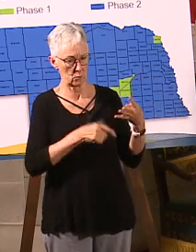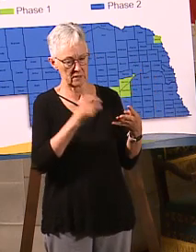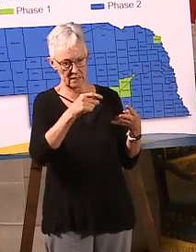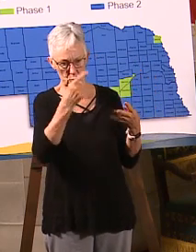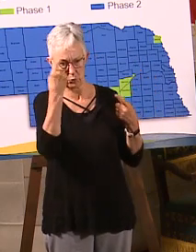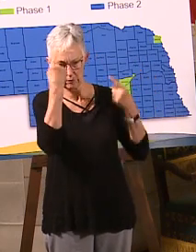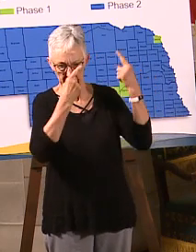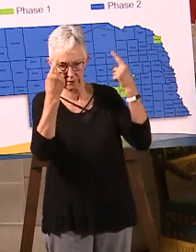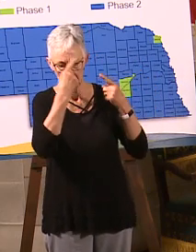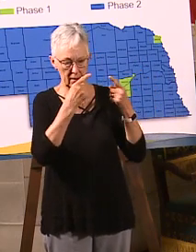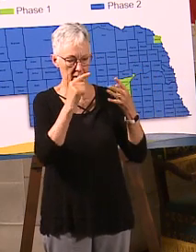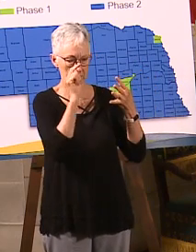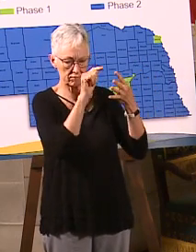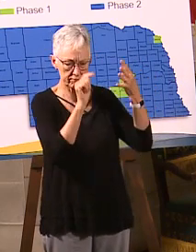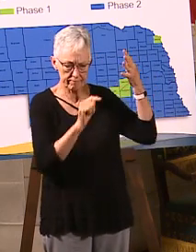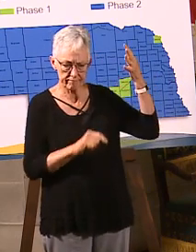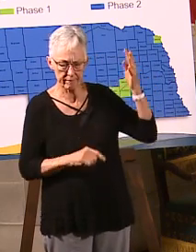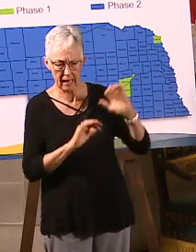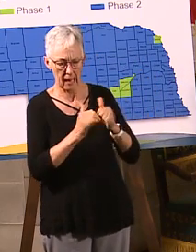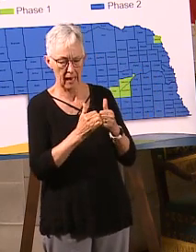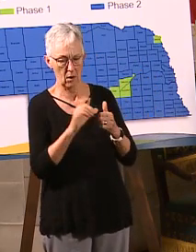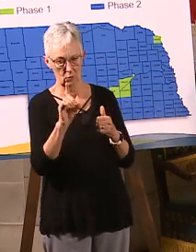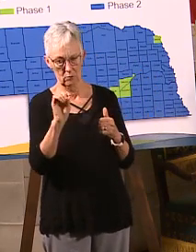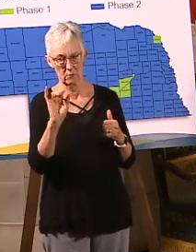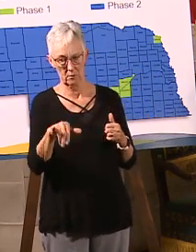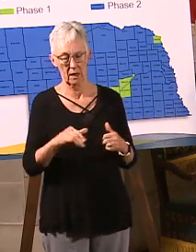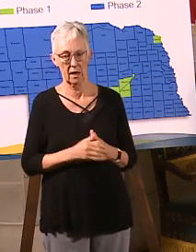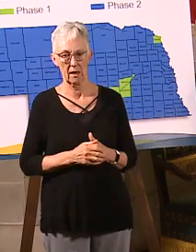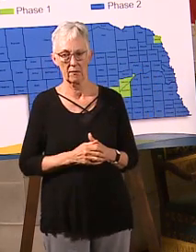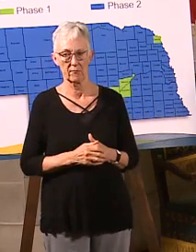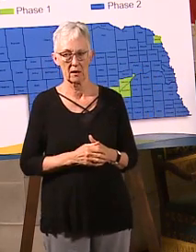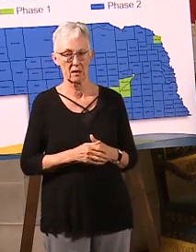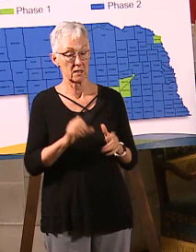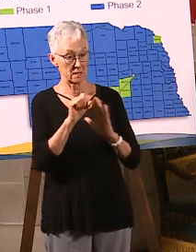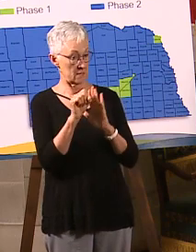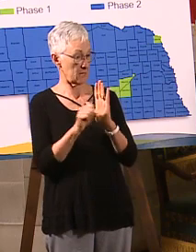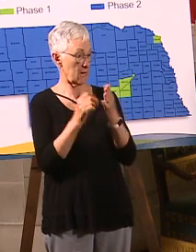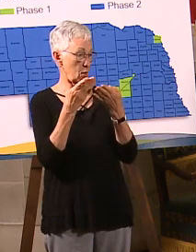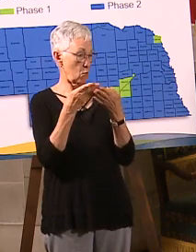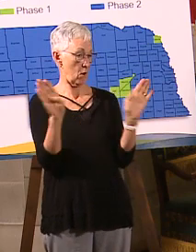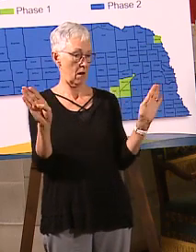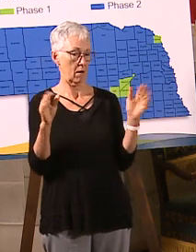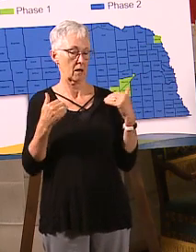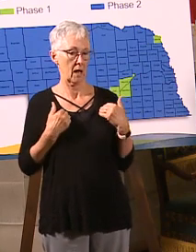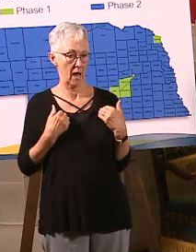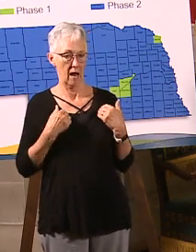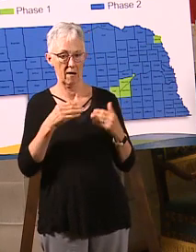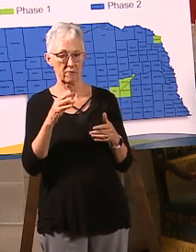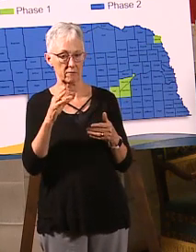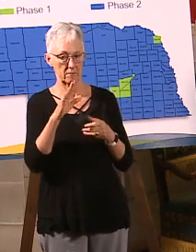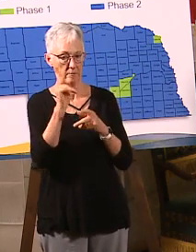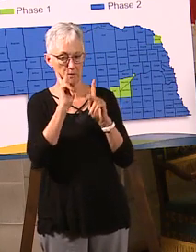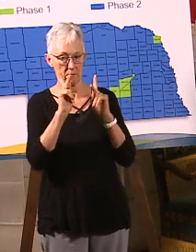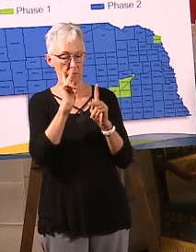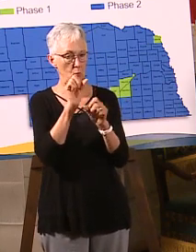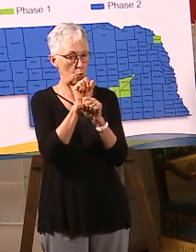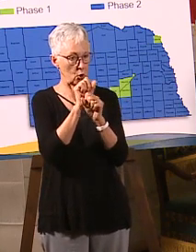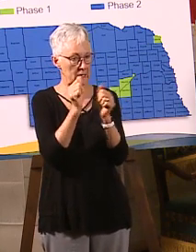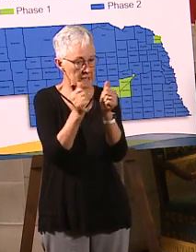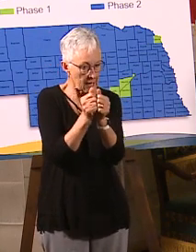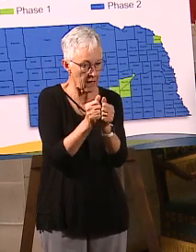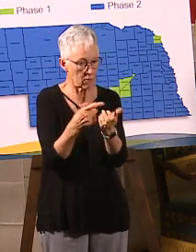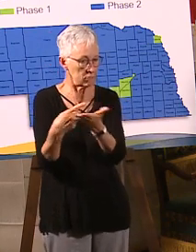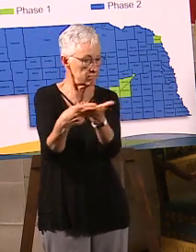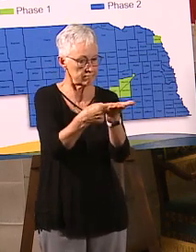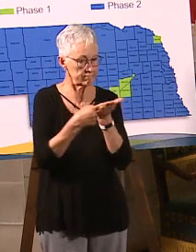we have efforts going on all across the state, groups in the Omaha metro area working together to be thoughtful about what those